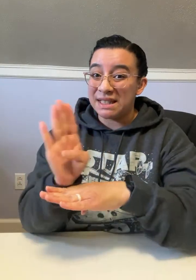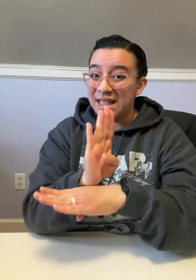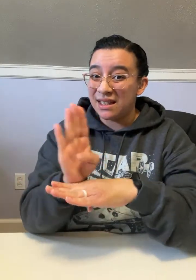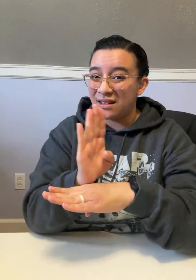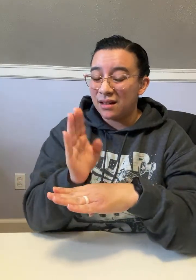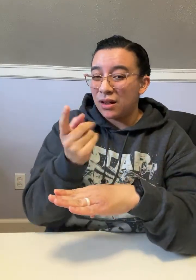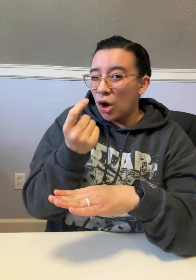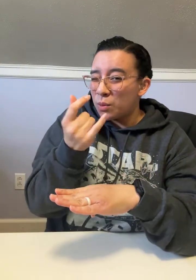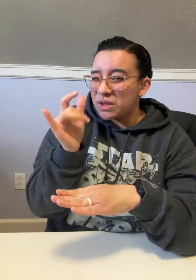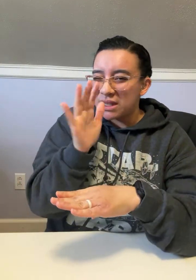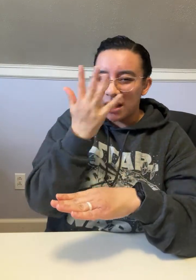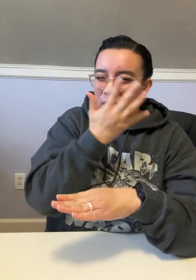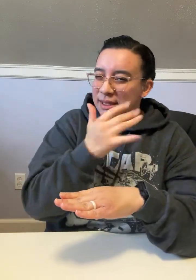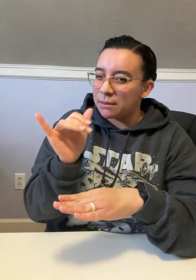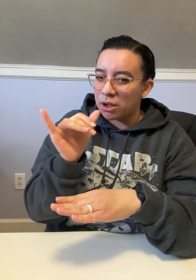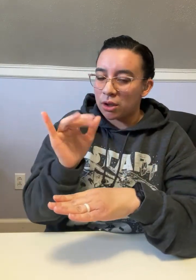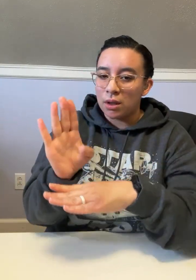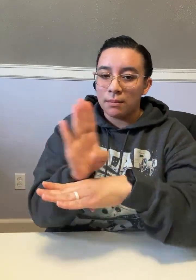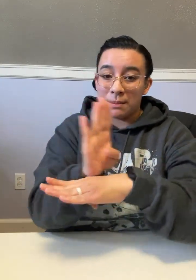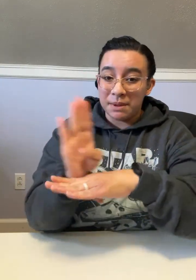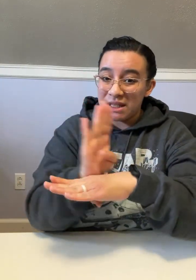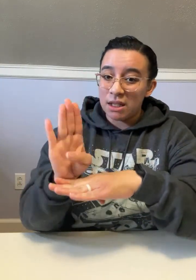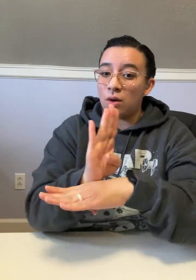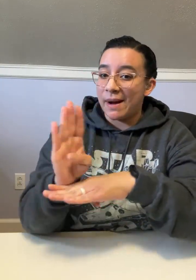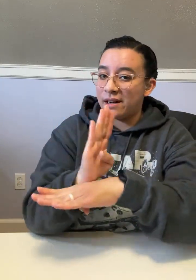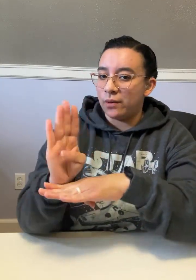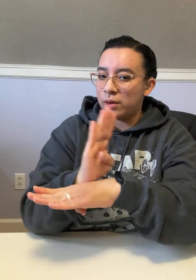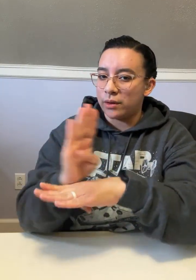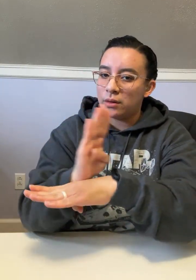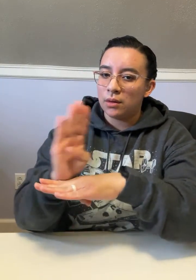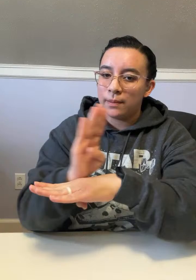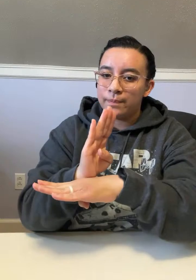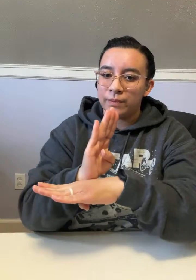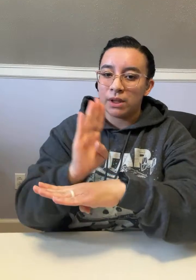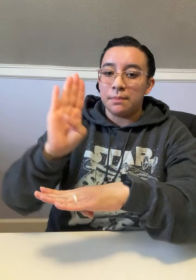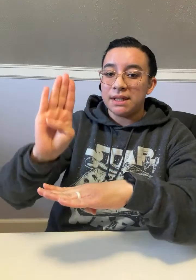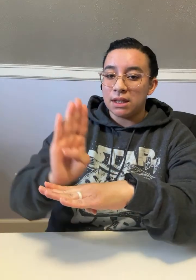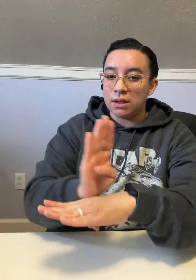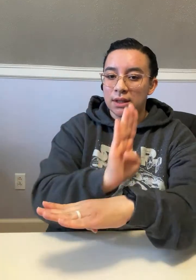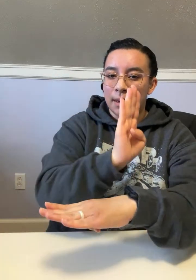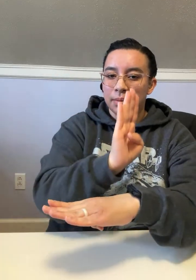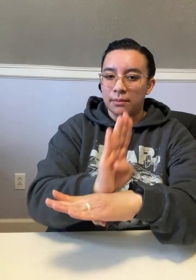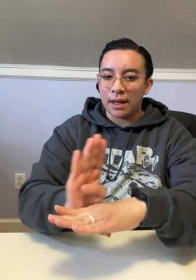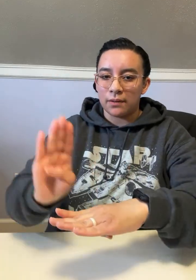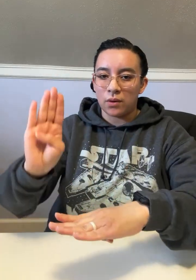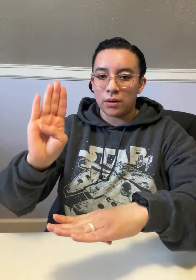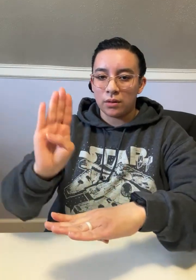busy. Almost, they look similar. But busy, you go back and forth. The business, you tap back and forth.